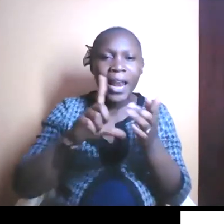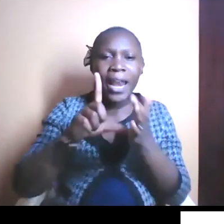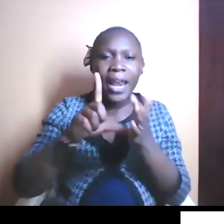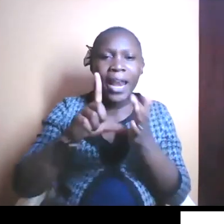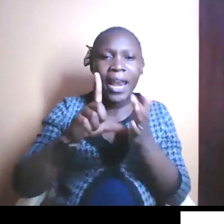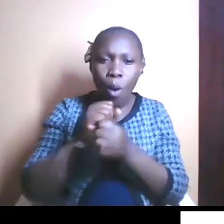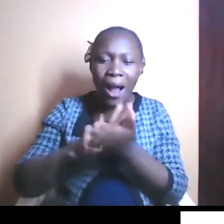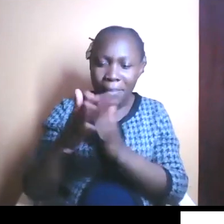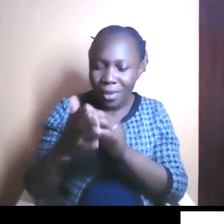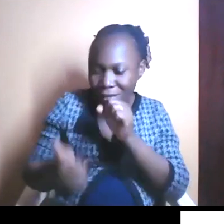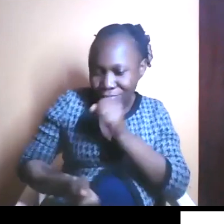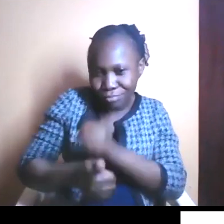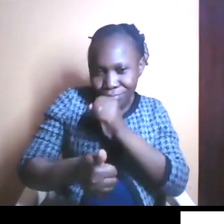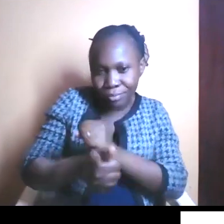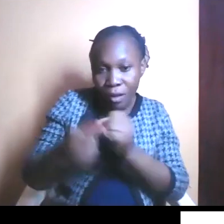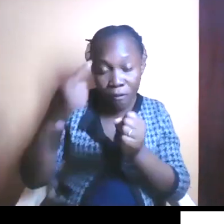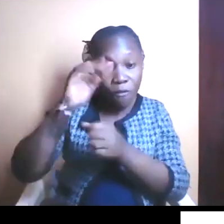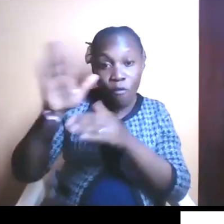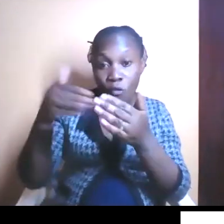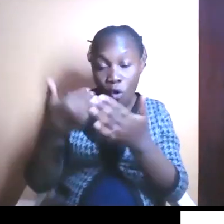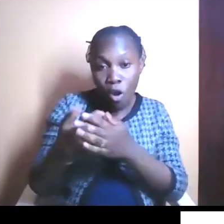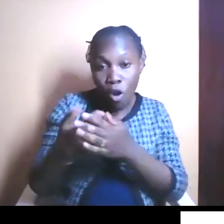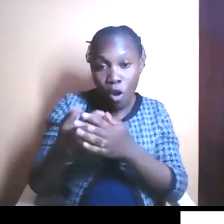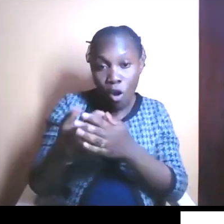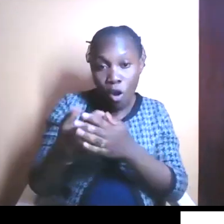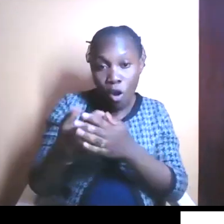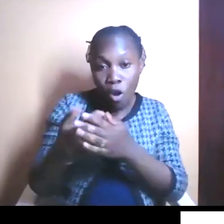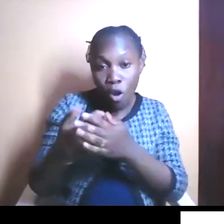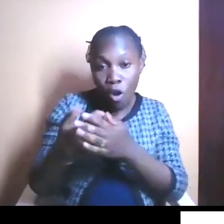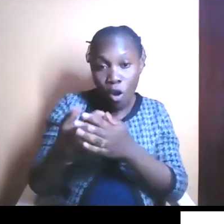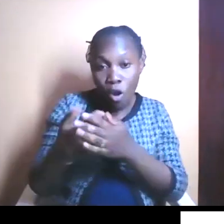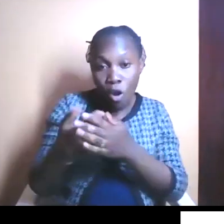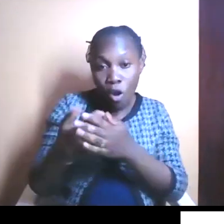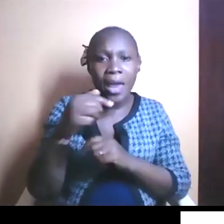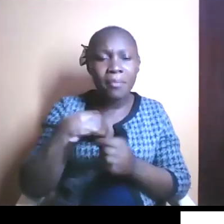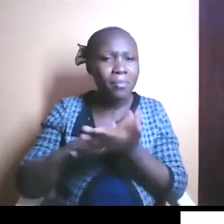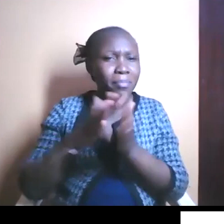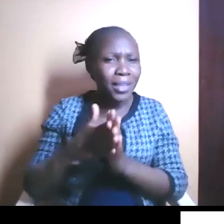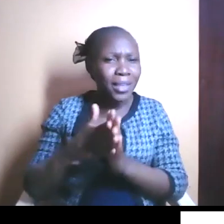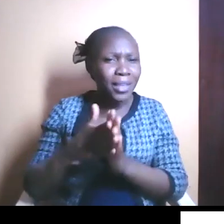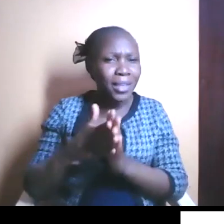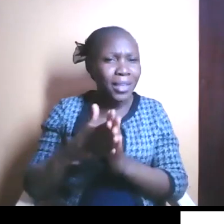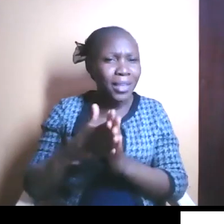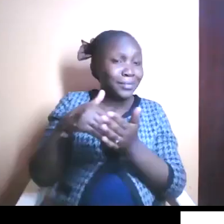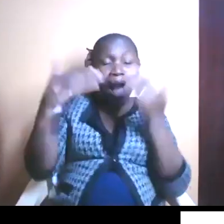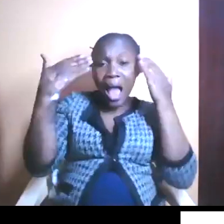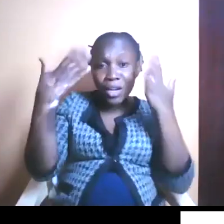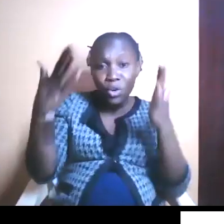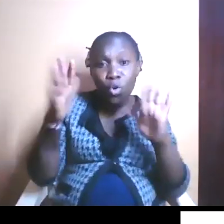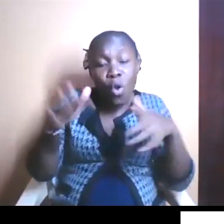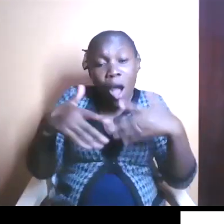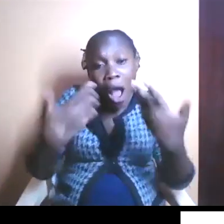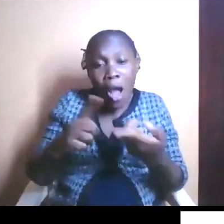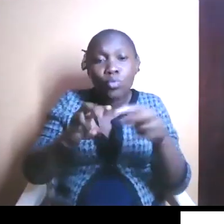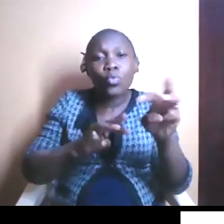staff. And as the head of HR, I was left paralyzed. I didn't know how to manage the situation moving